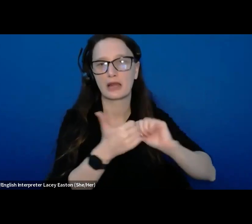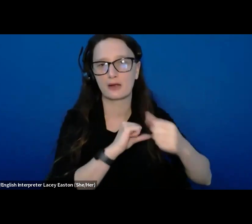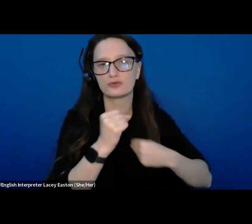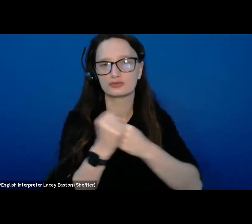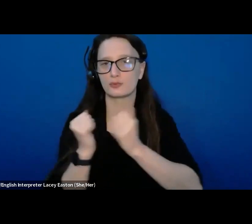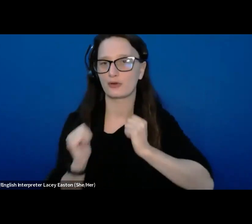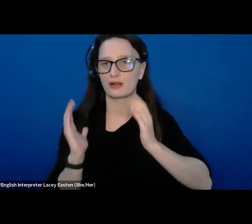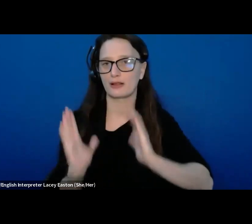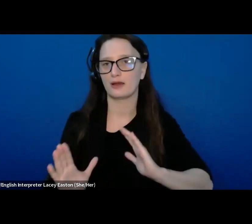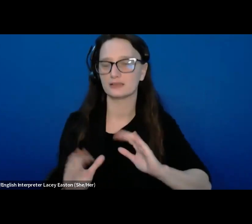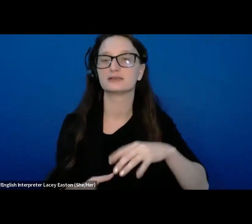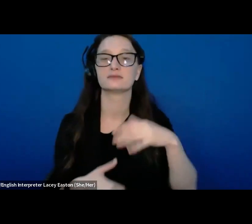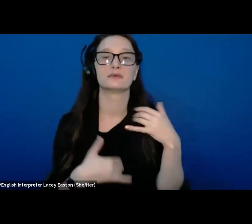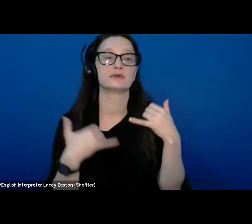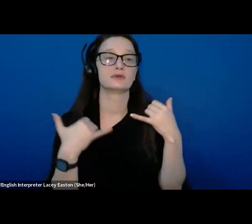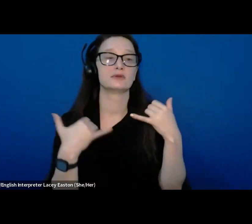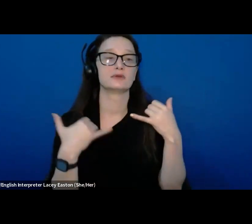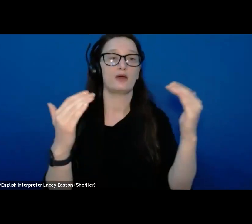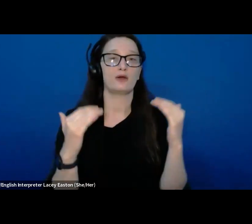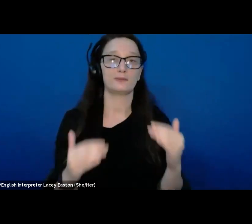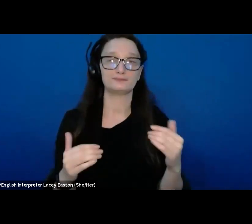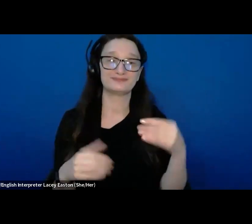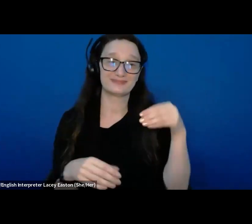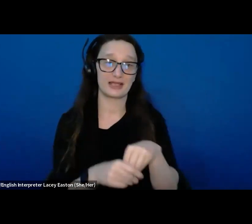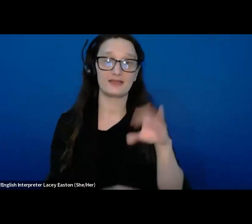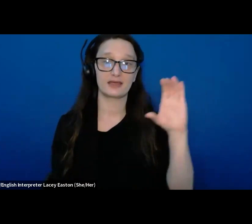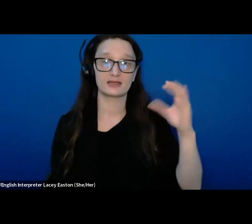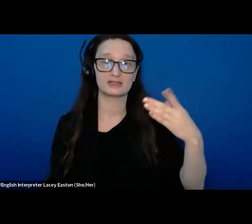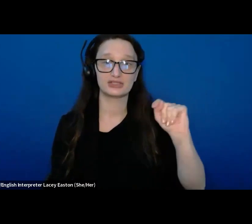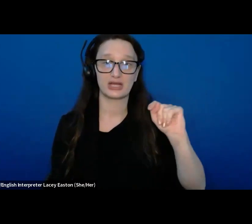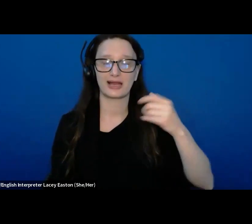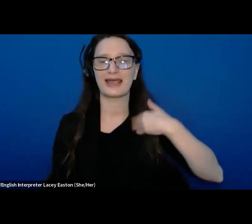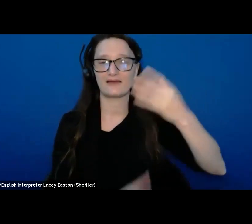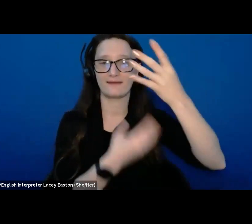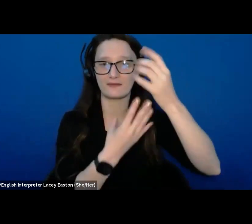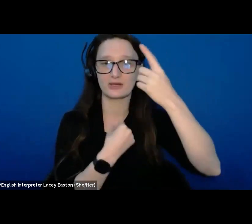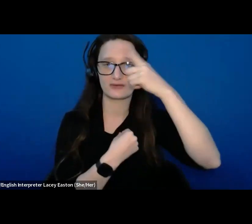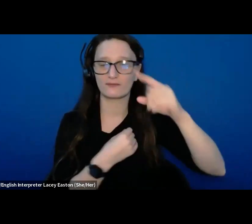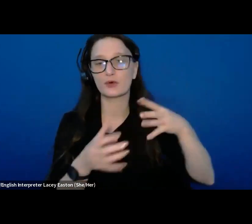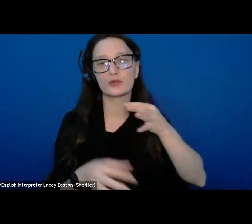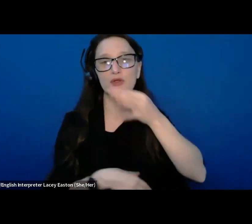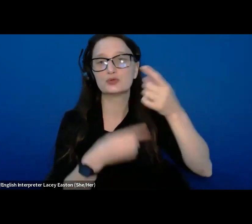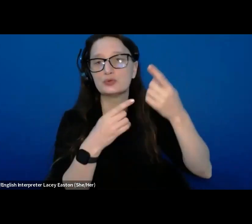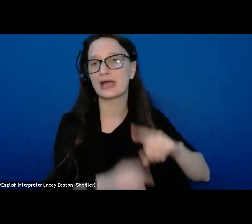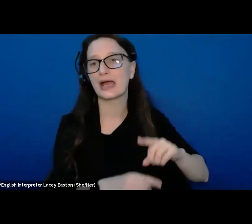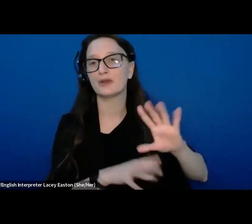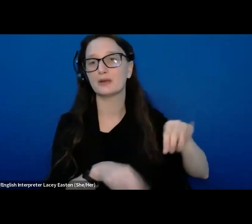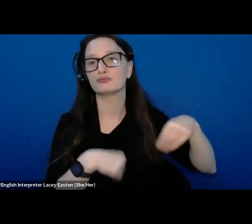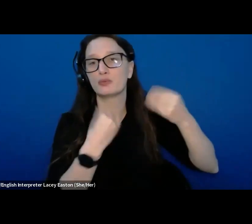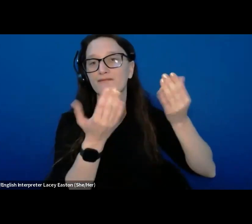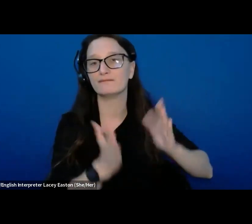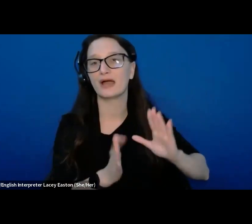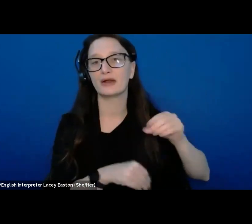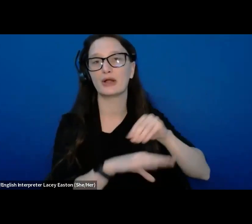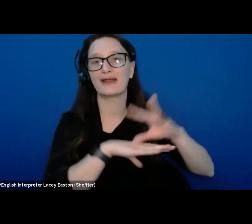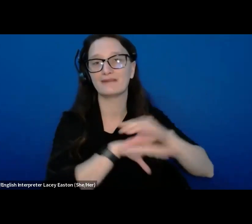All right. And in the chat, we have the information for the upcoming provider advisory committee. Do we have any special